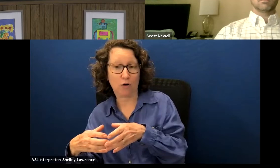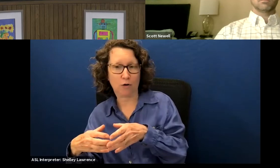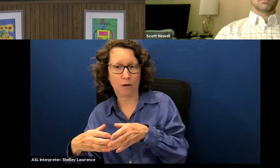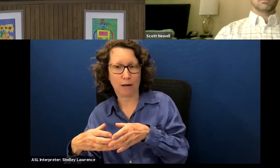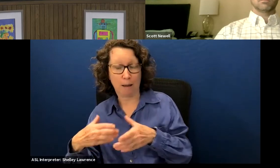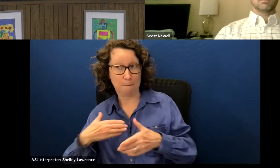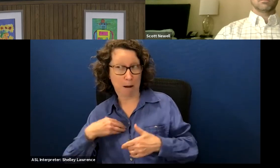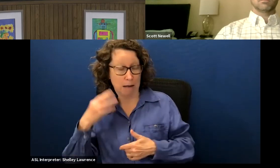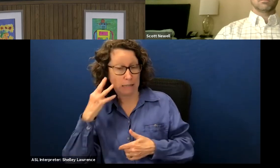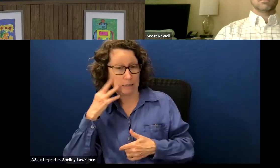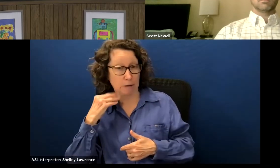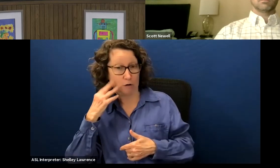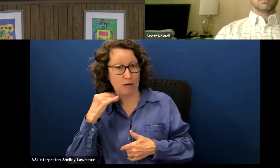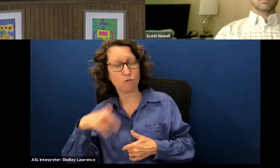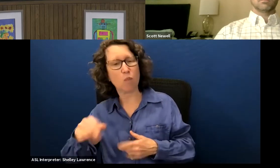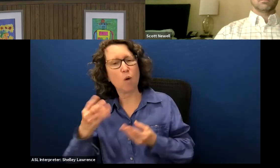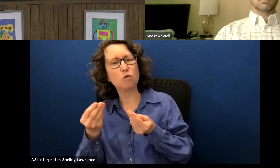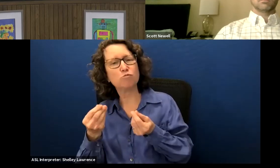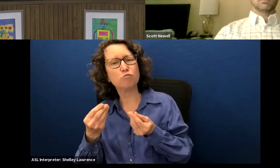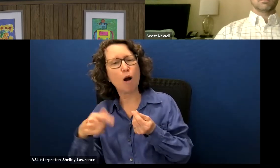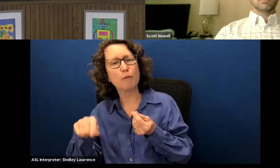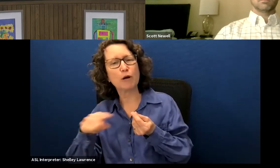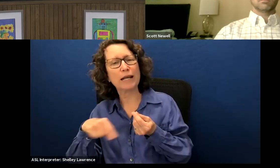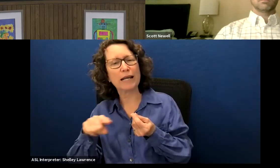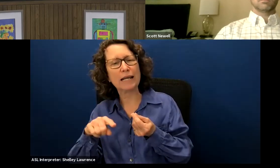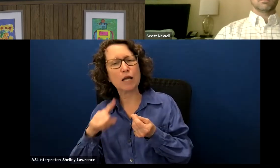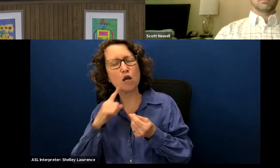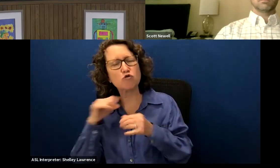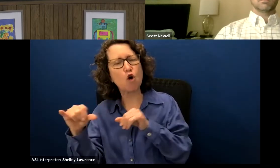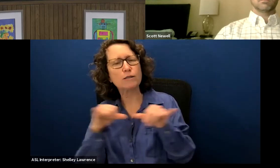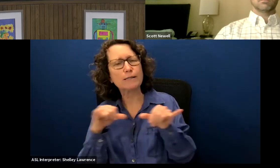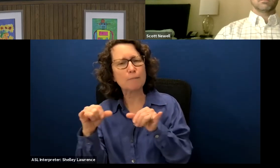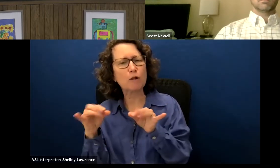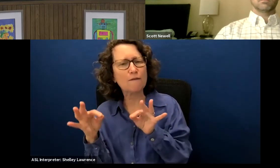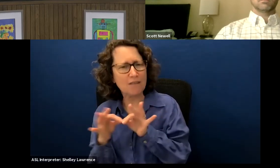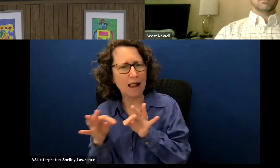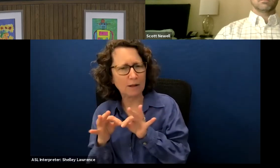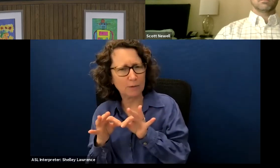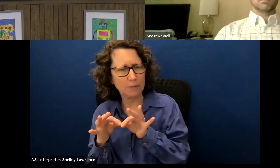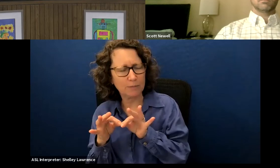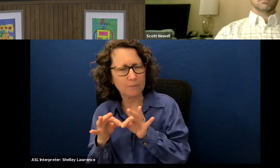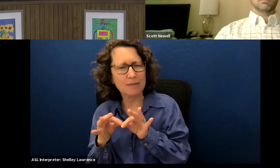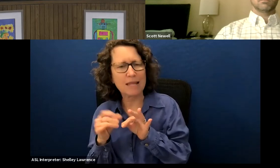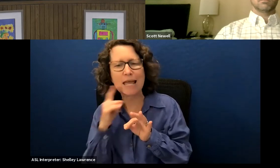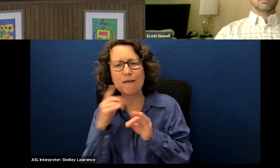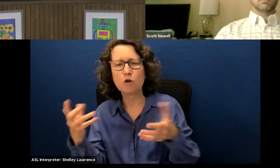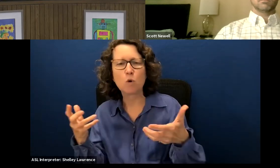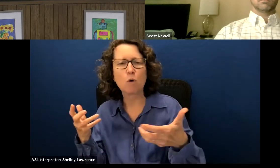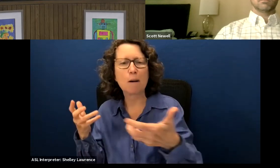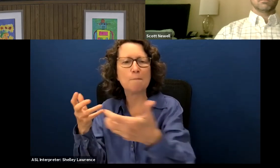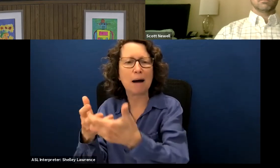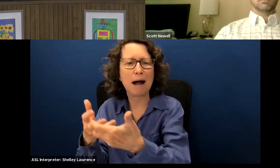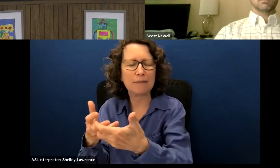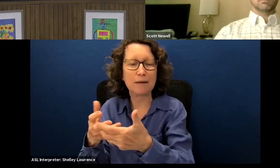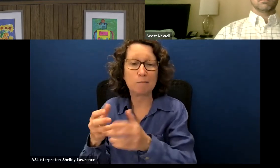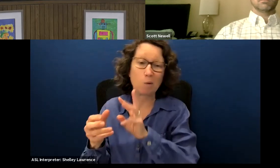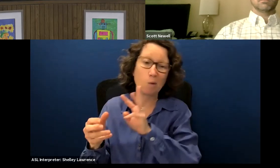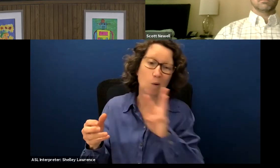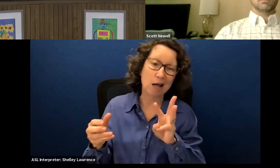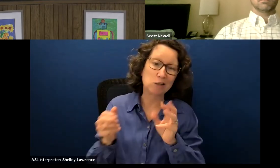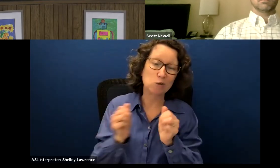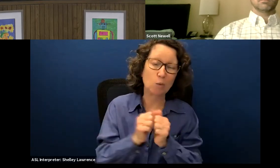my experience, those properties are similar value. If you combine them, like the west side